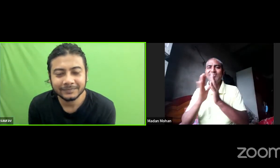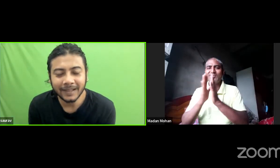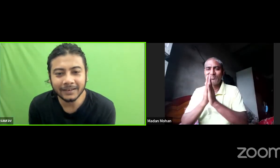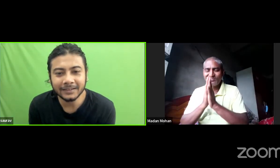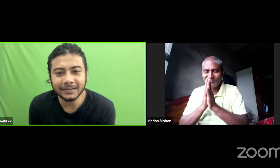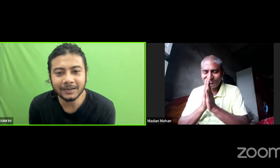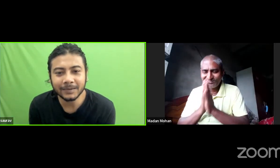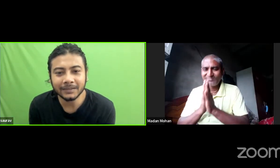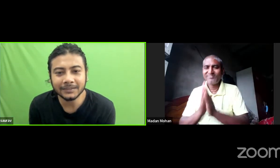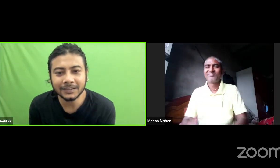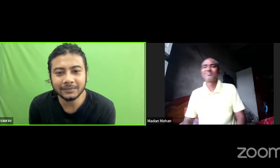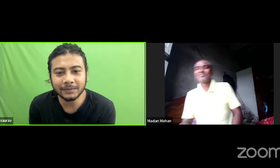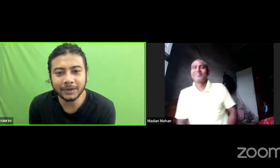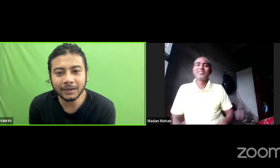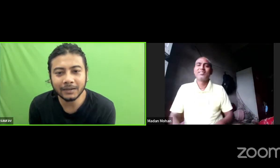Hare Krishna Mataji, Dandavat Pranam.